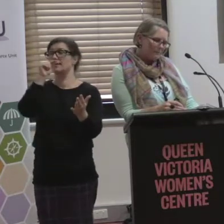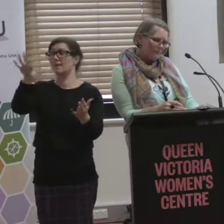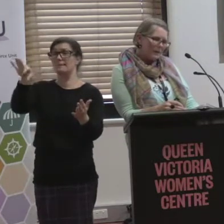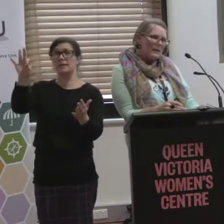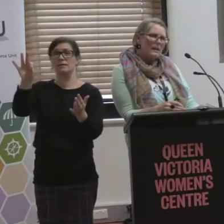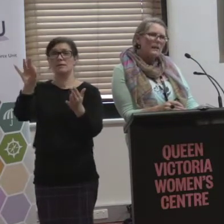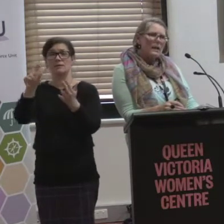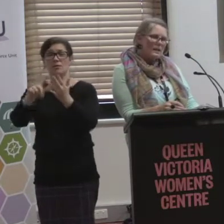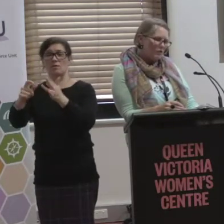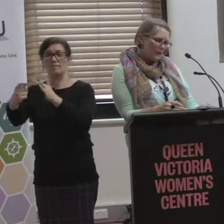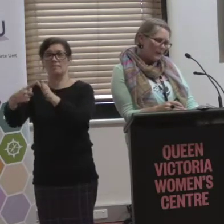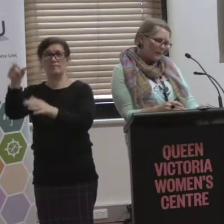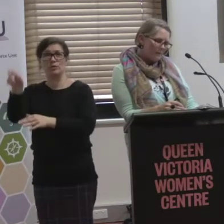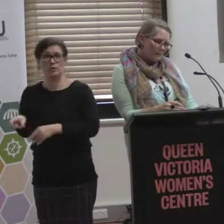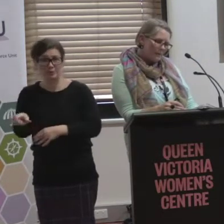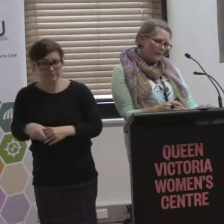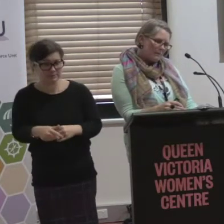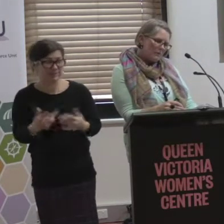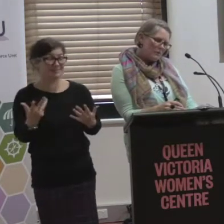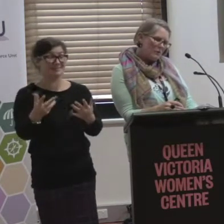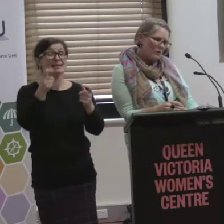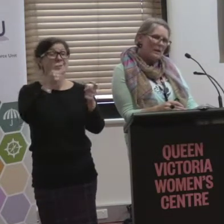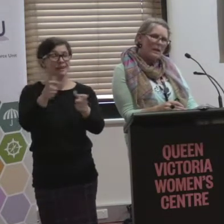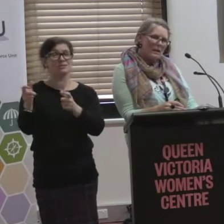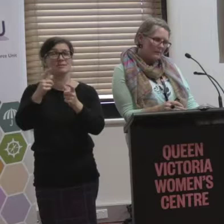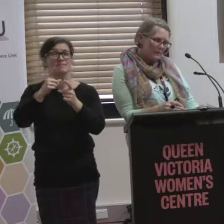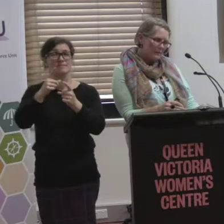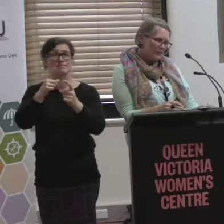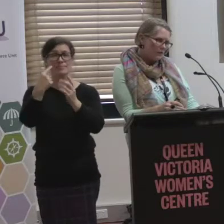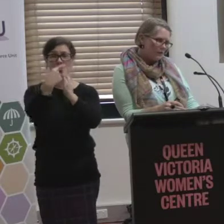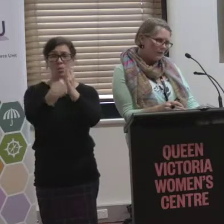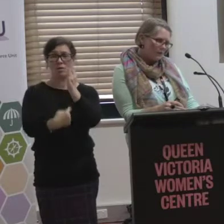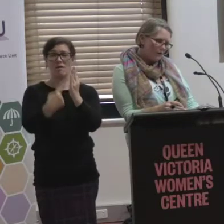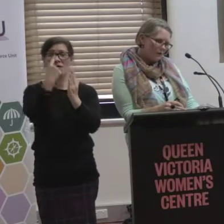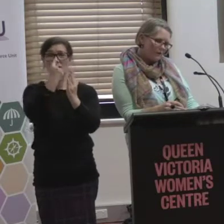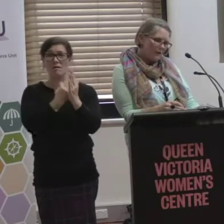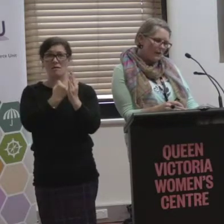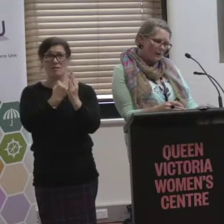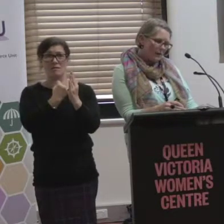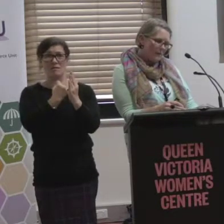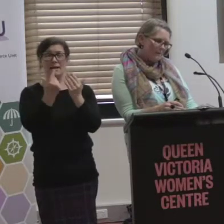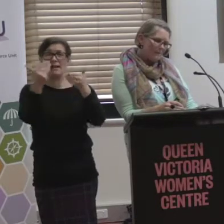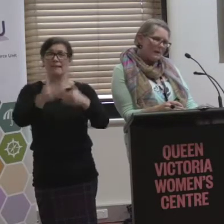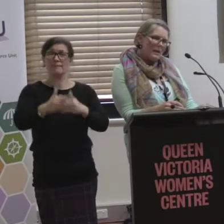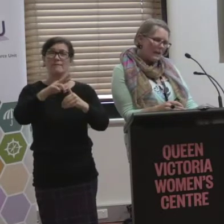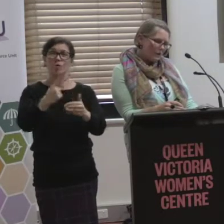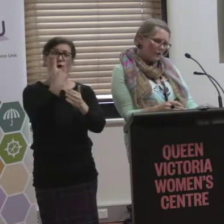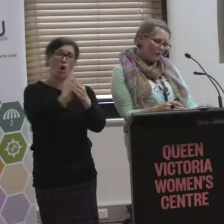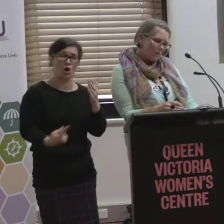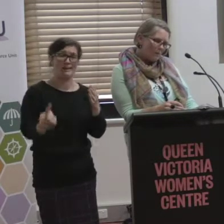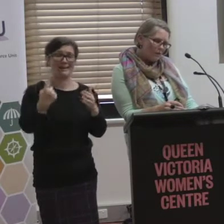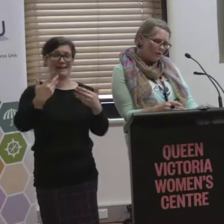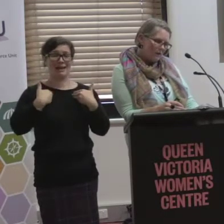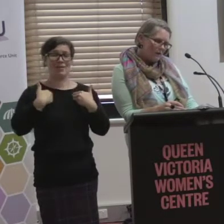advocate. Now, a guardianship order can be limited to decision-making authority for healthcare and